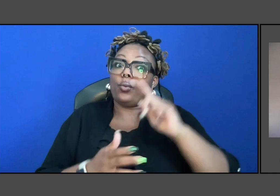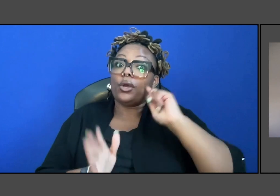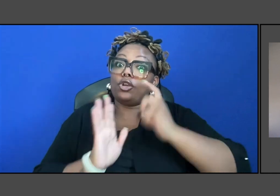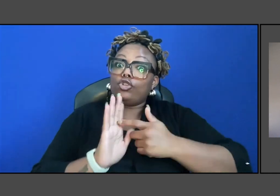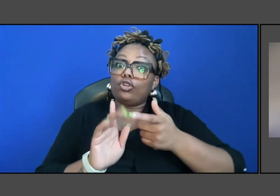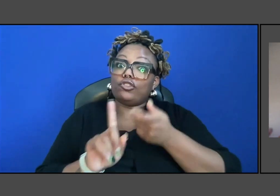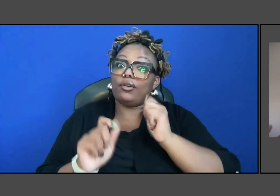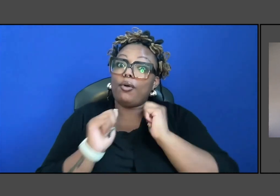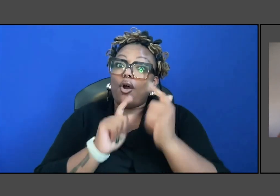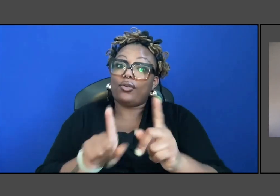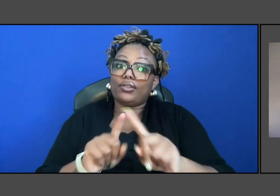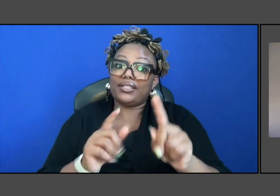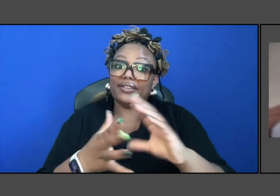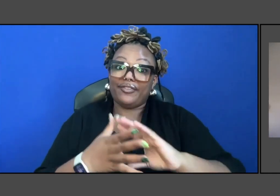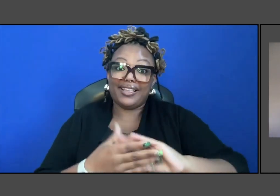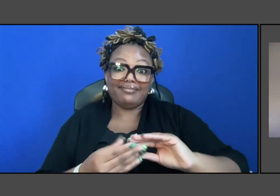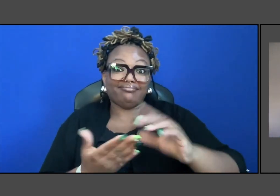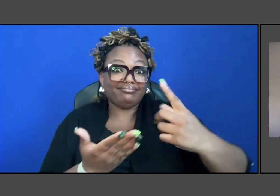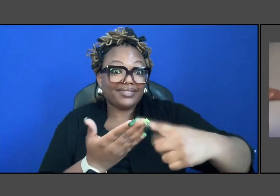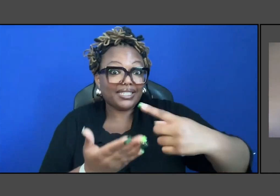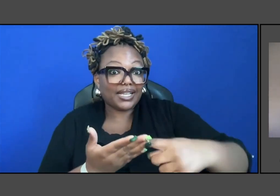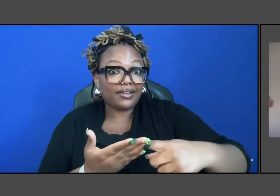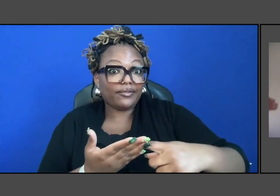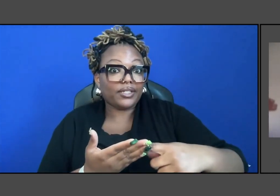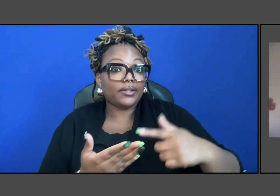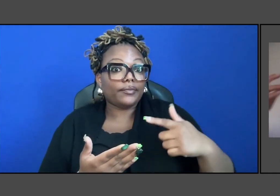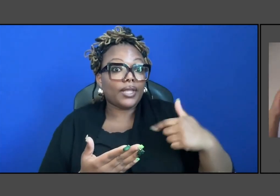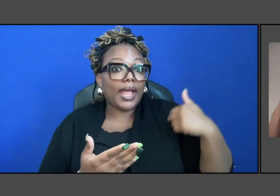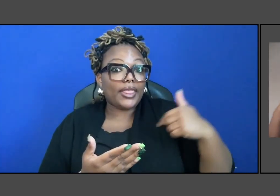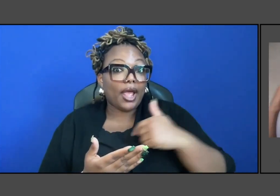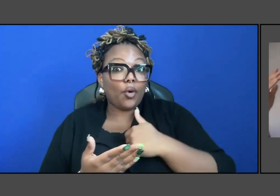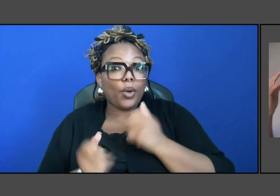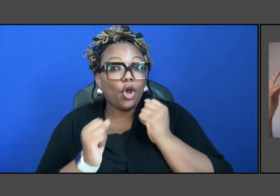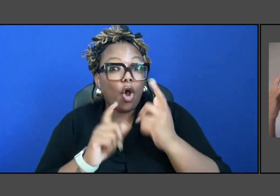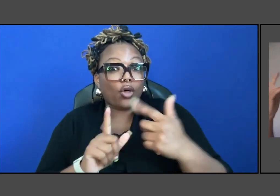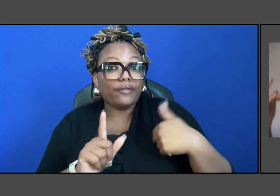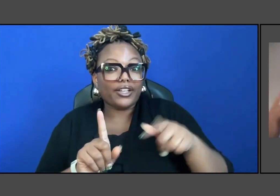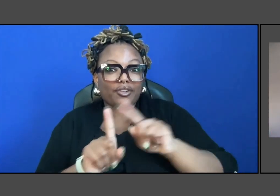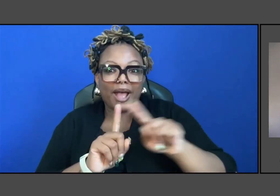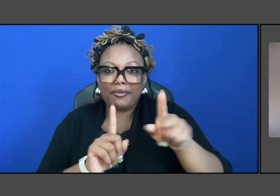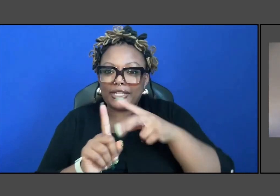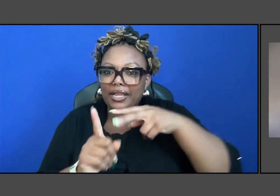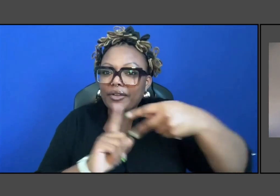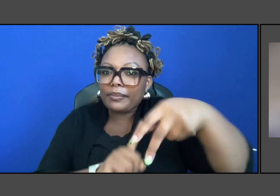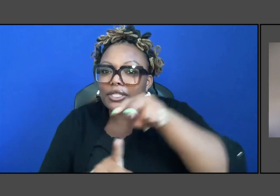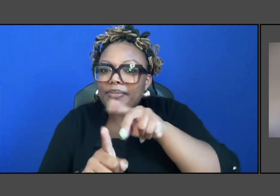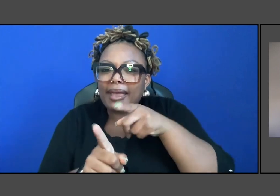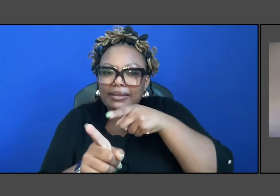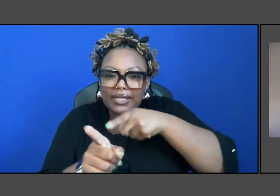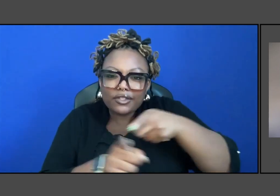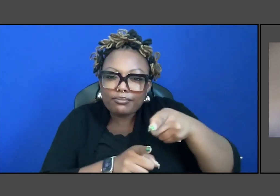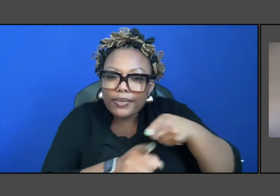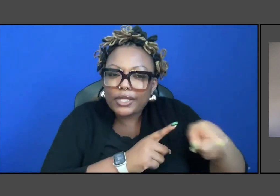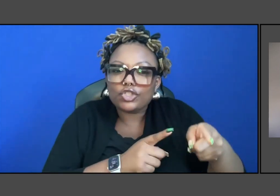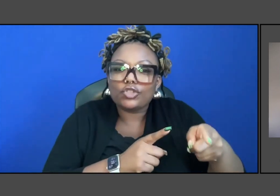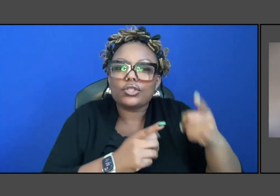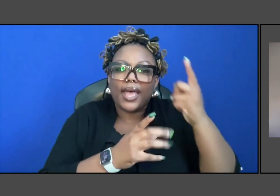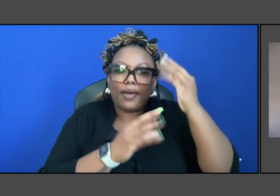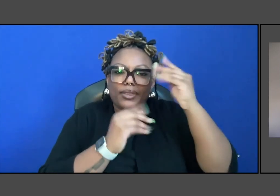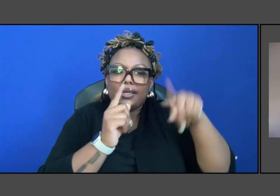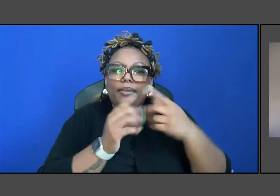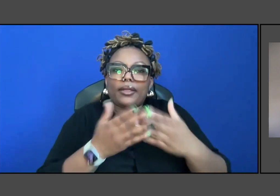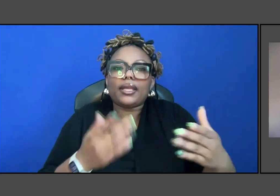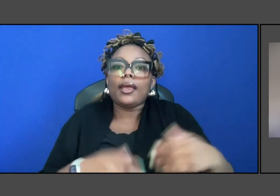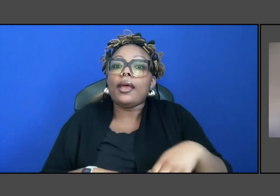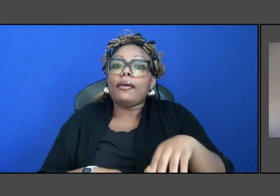is the sense that we, from all of these different angles and themes that we think about, whether it's like Black Lives